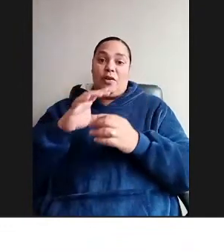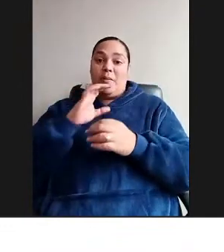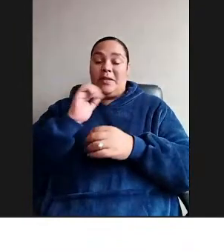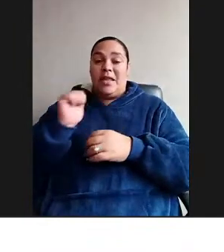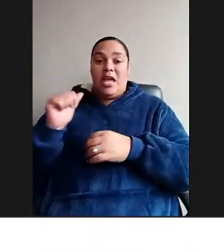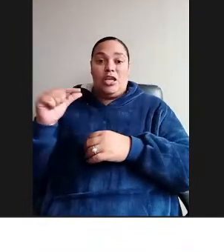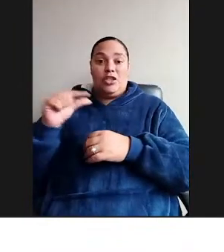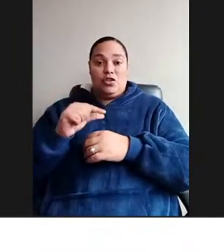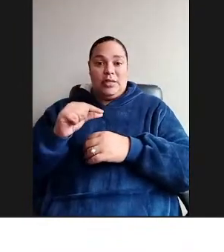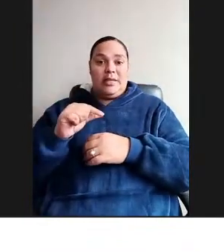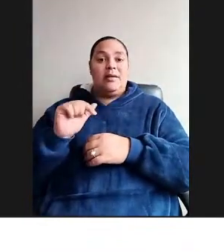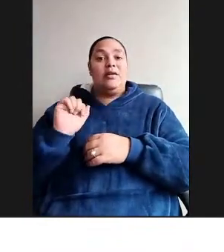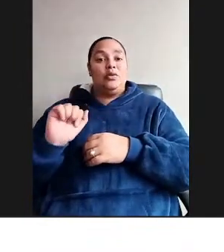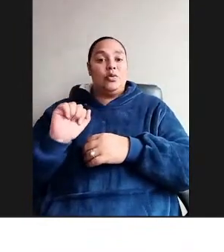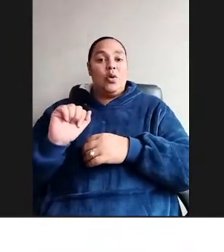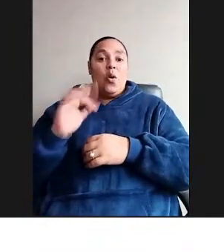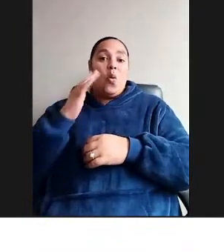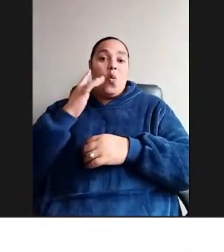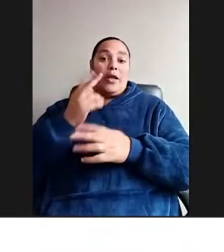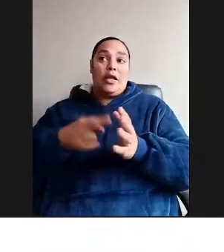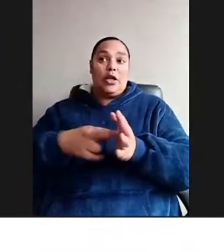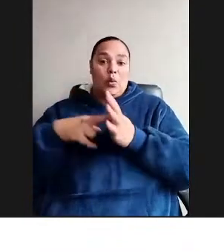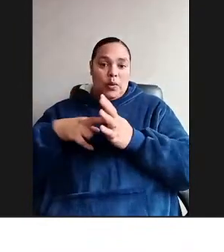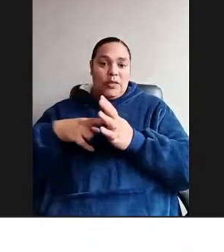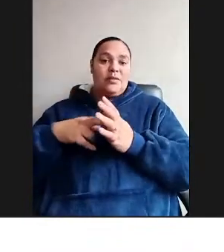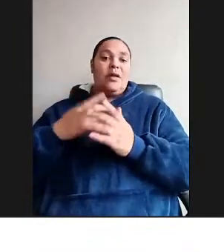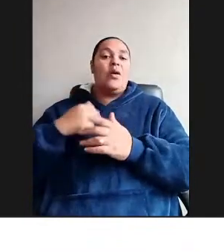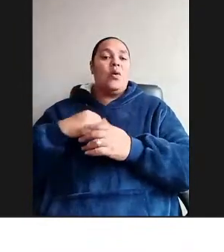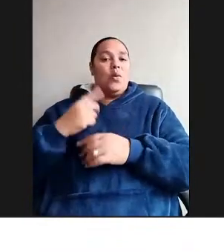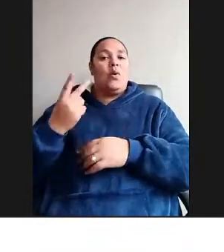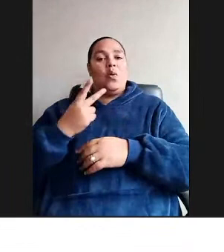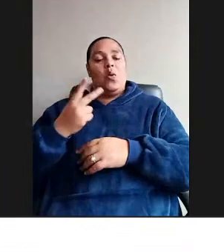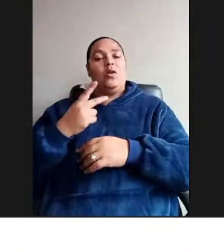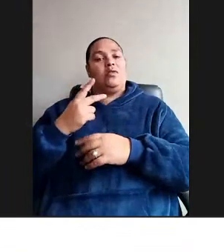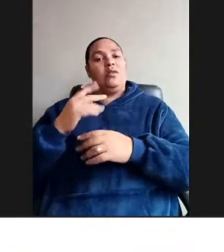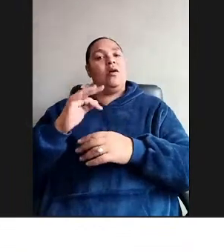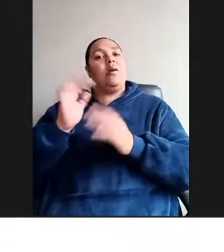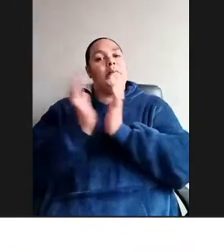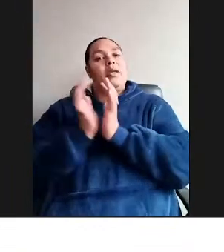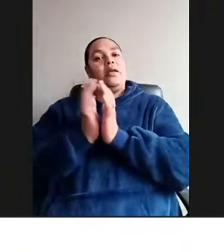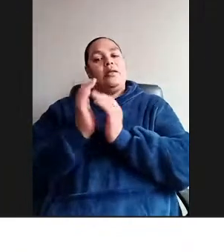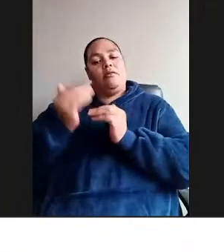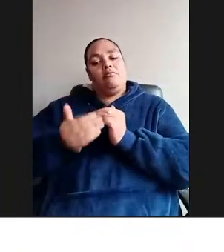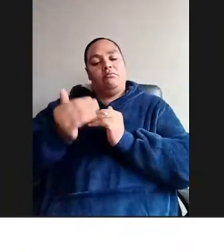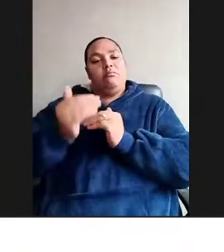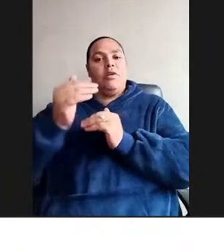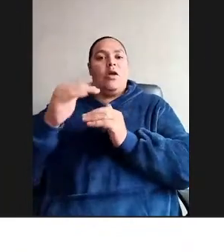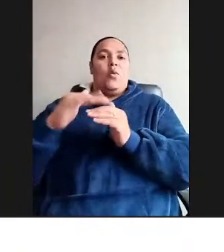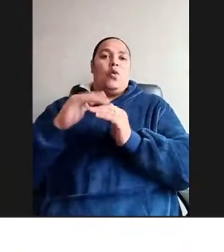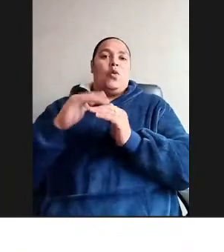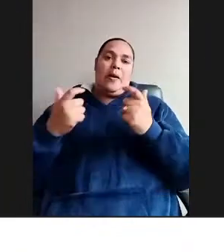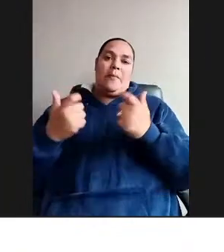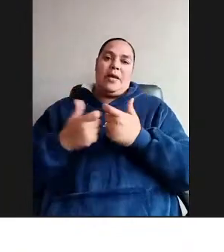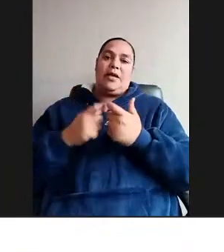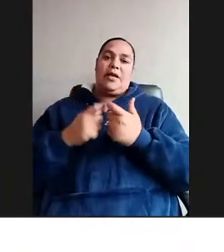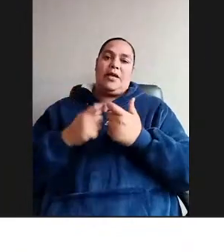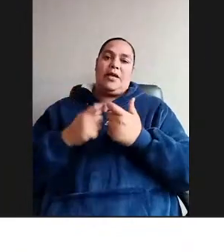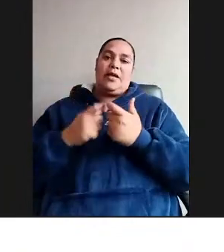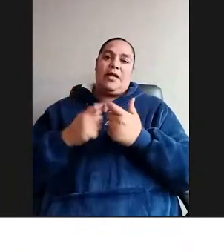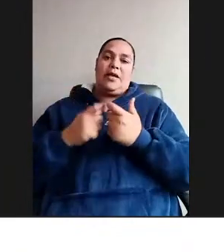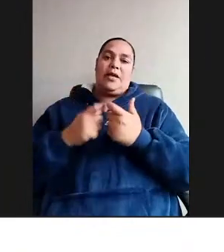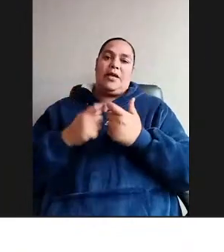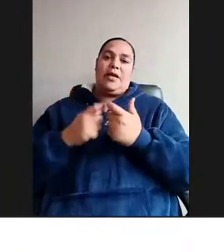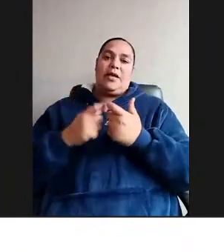had been requesting. We've also had regular meetings with the Audit Steering Committee in order to get updates on some of those